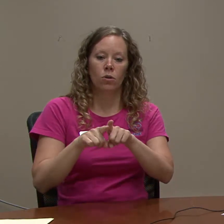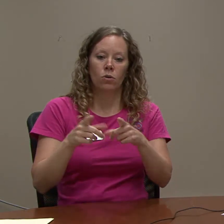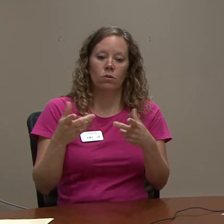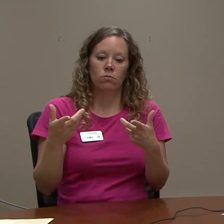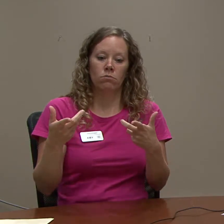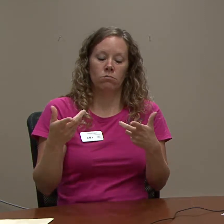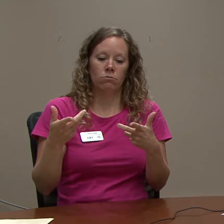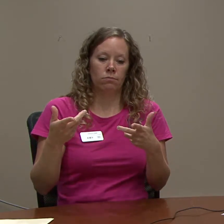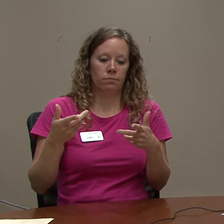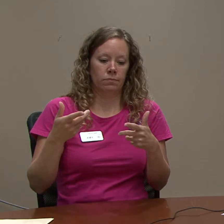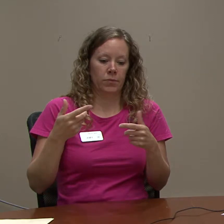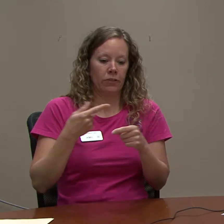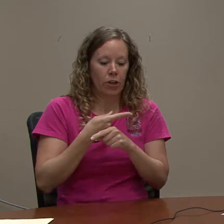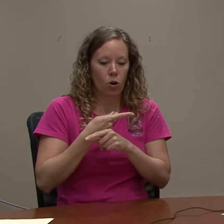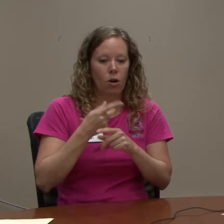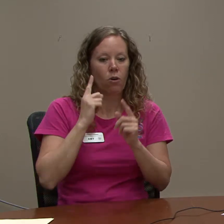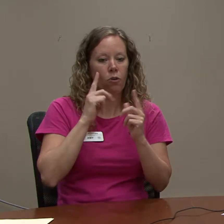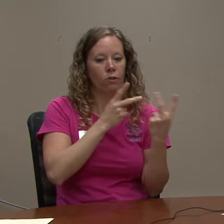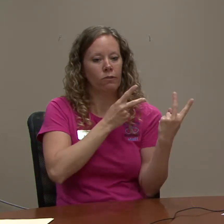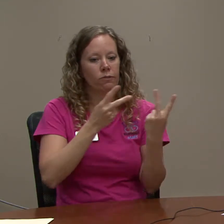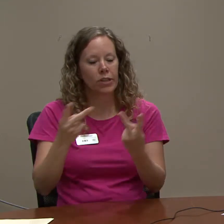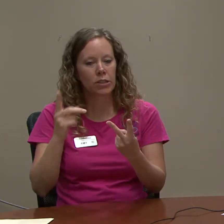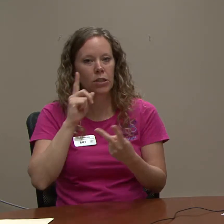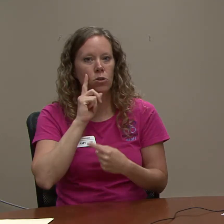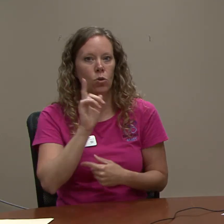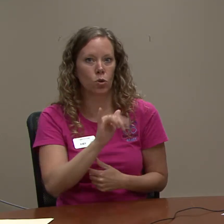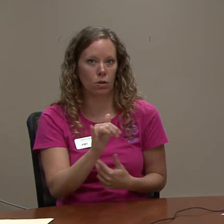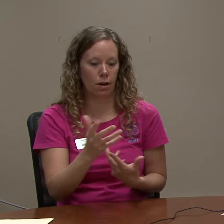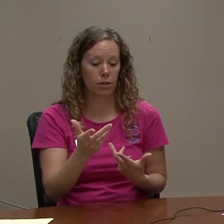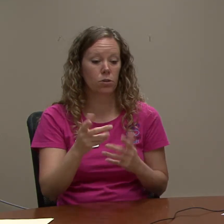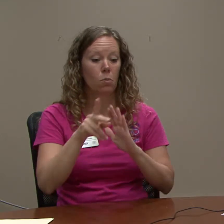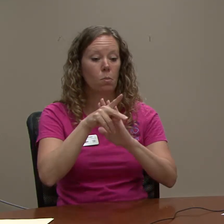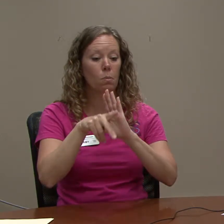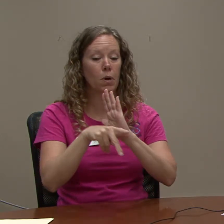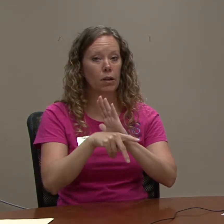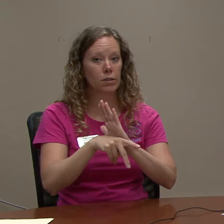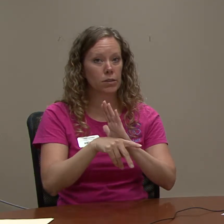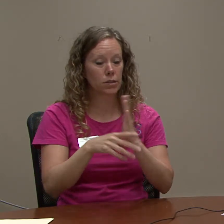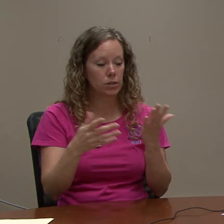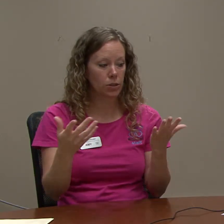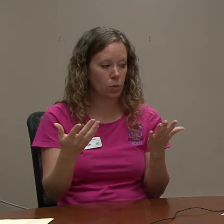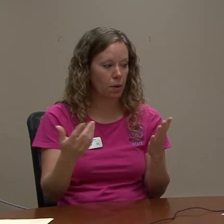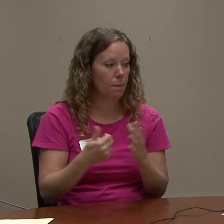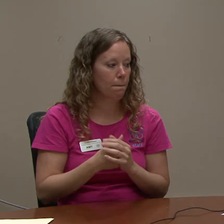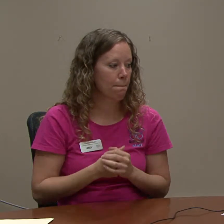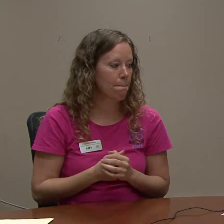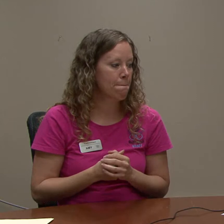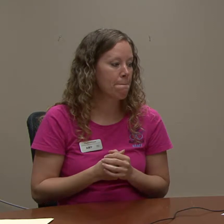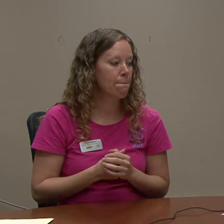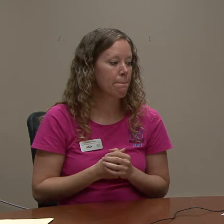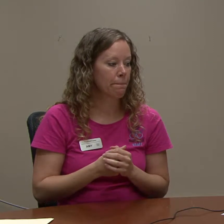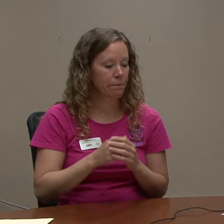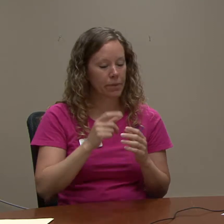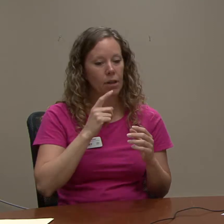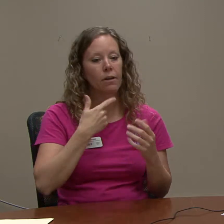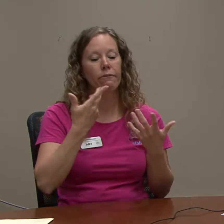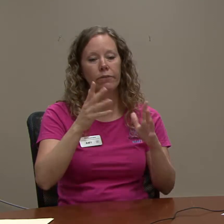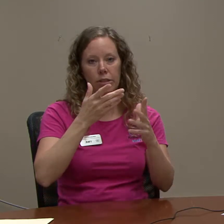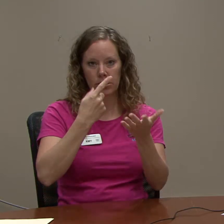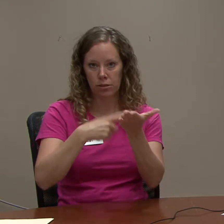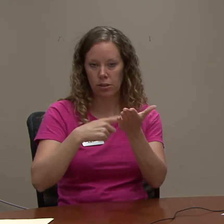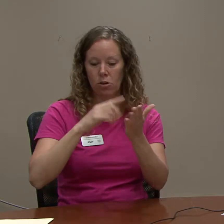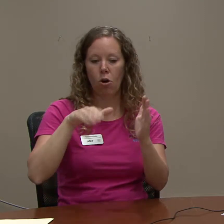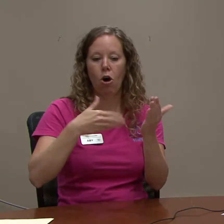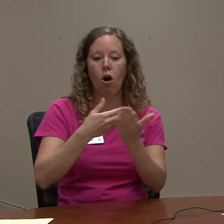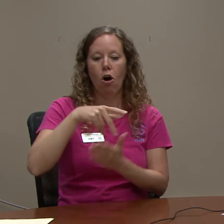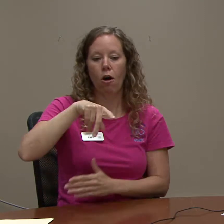of visitors. So the policy, we have addressed all the phases, and as I mentioned,